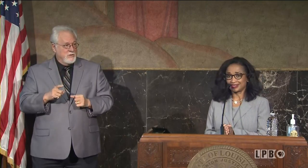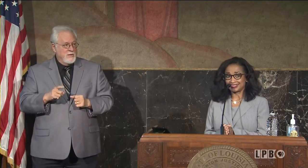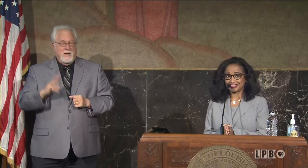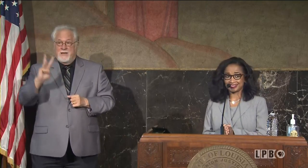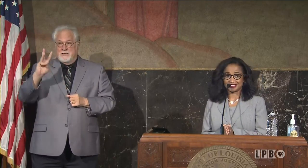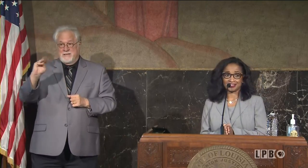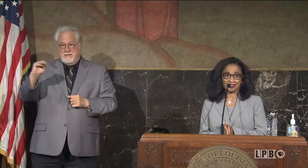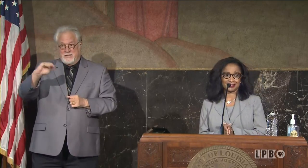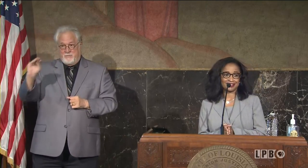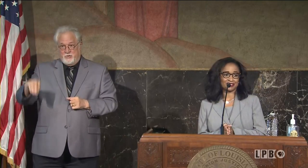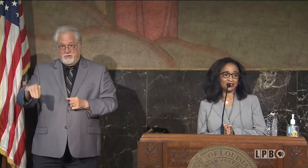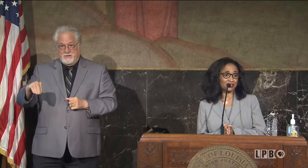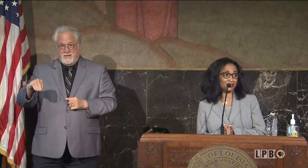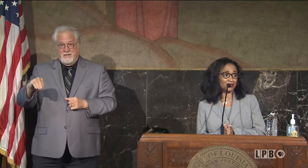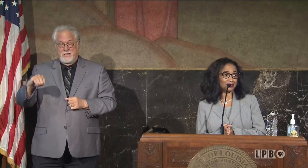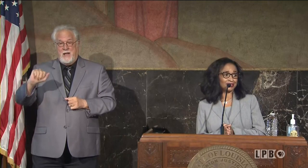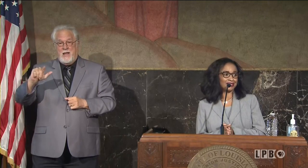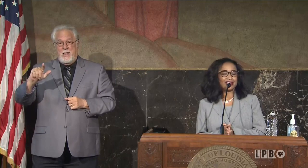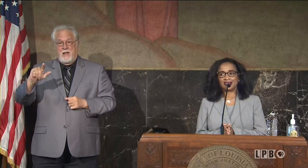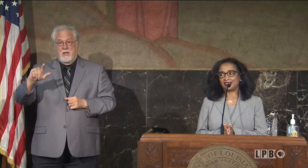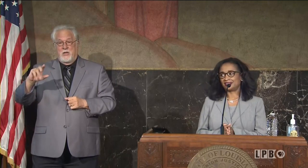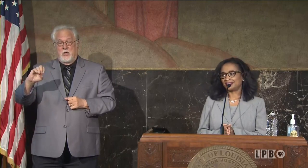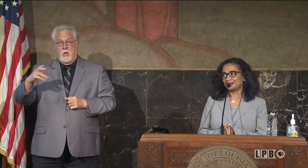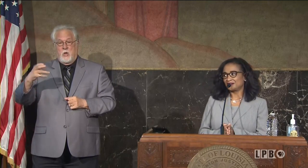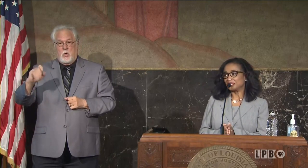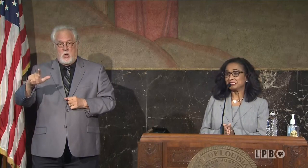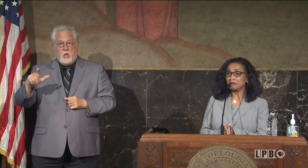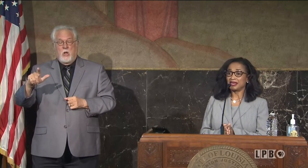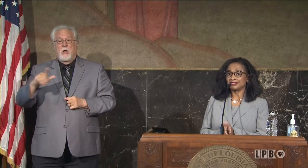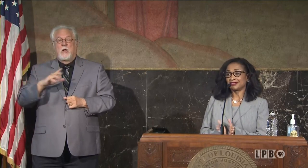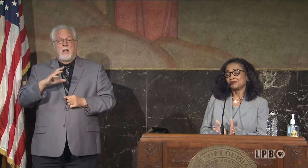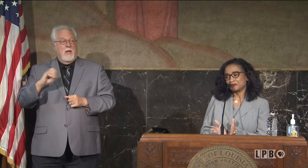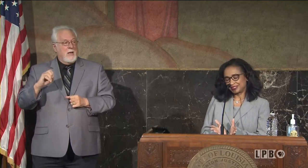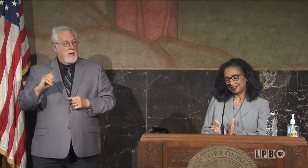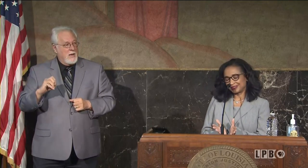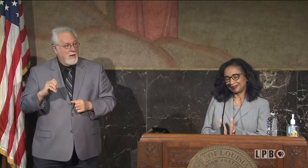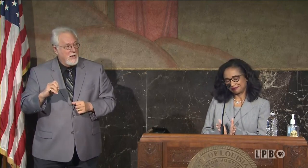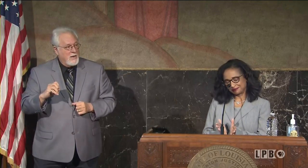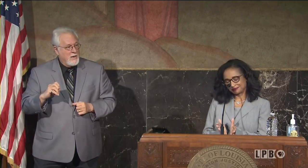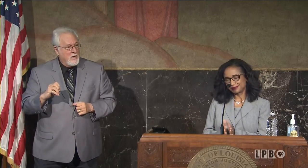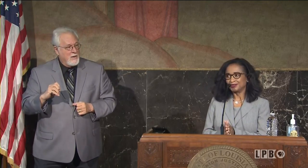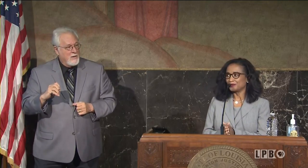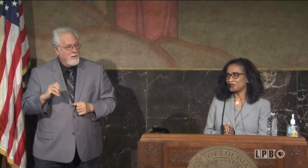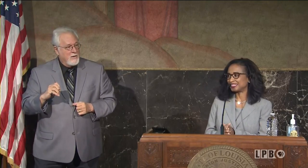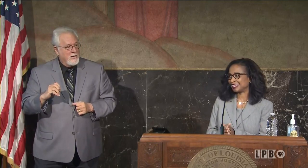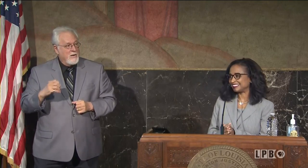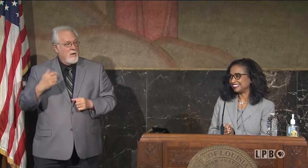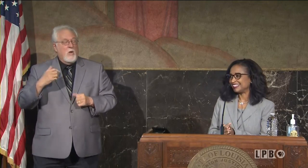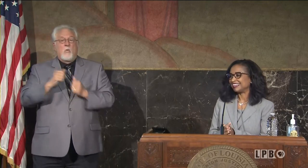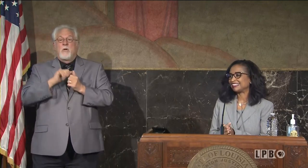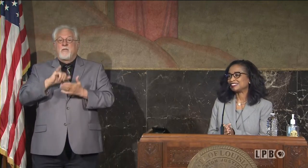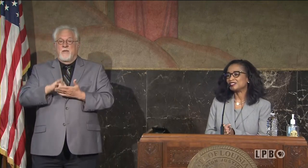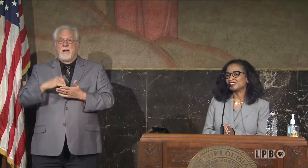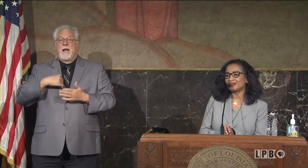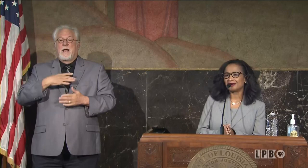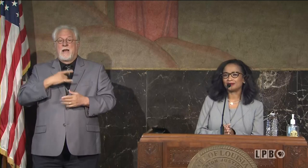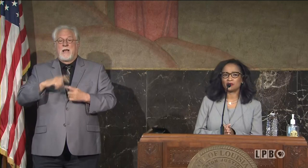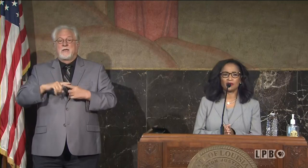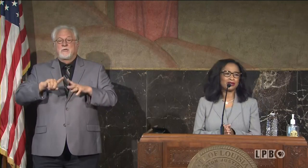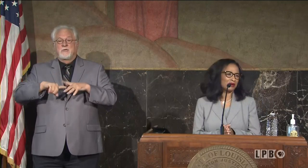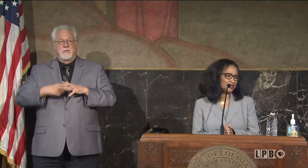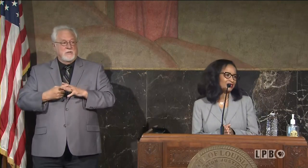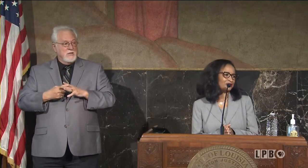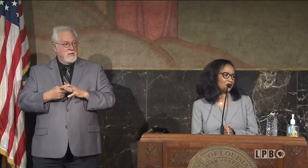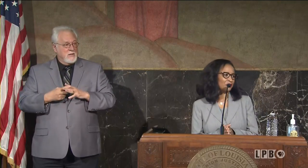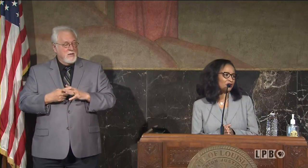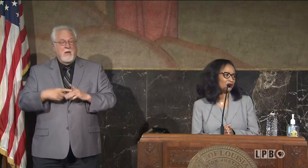60% content of ethanol, and that it's not past the expiration date. With that, I'd like to start